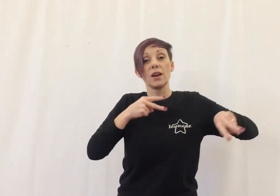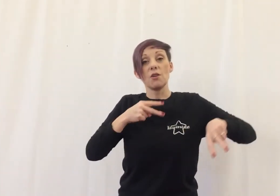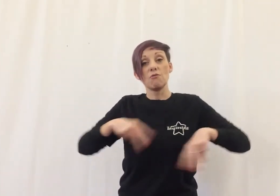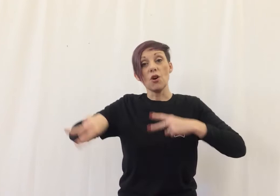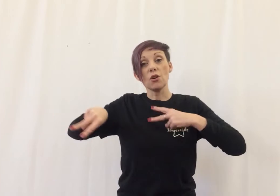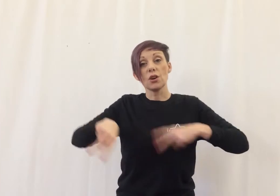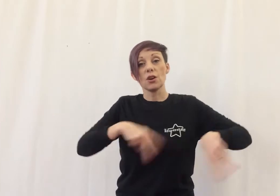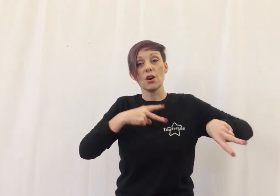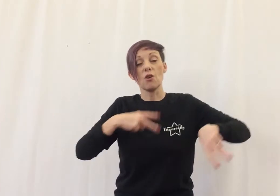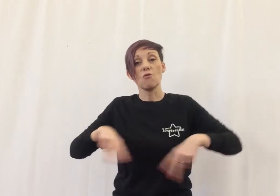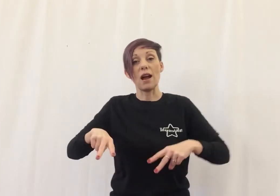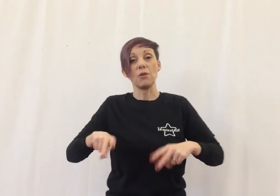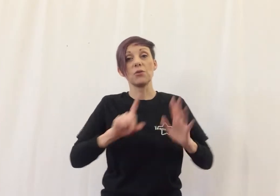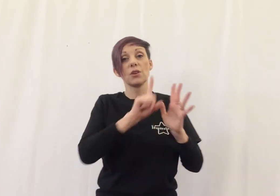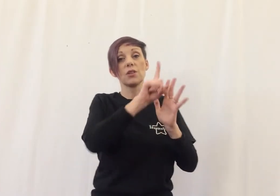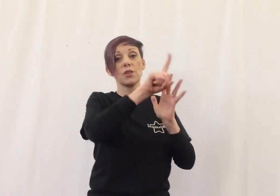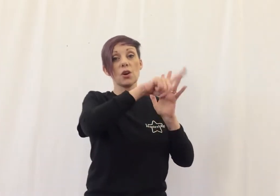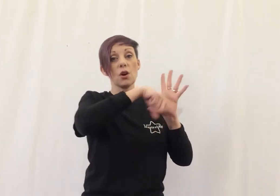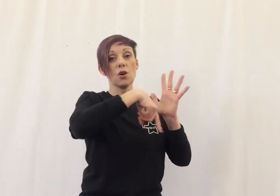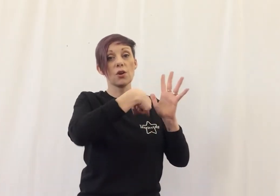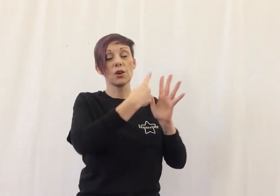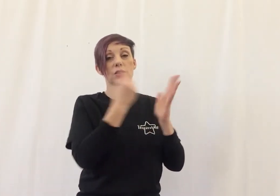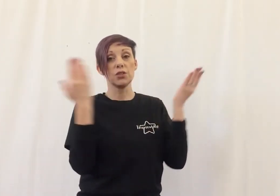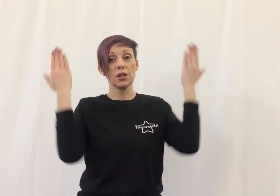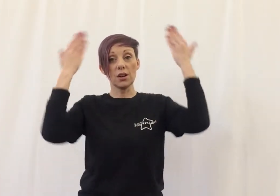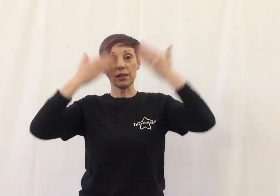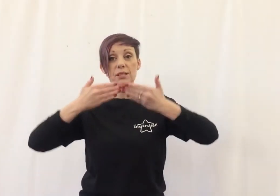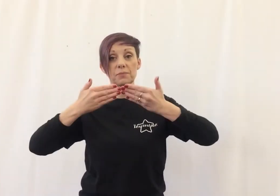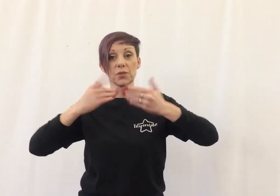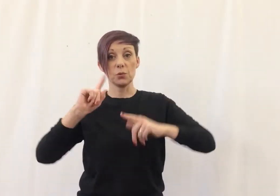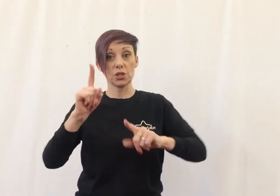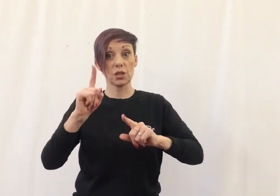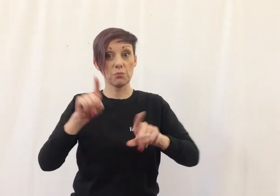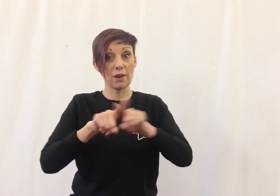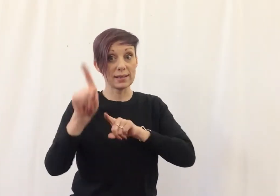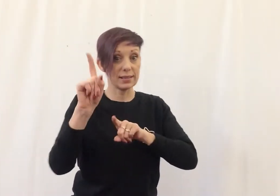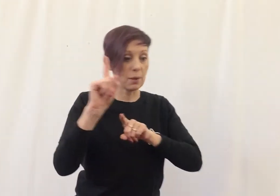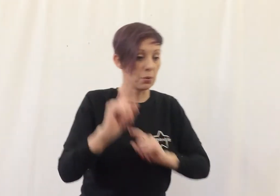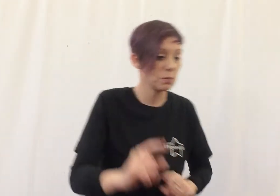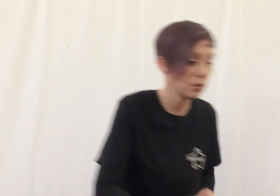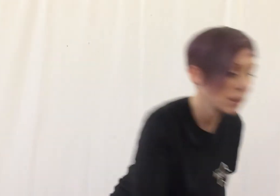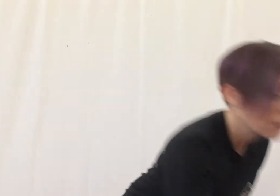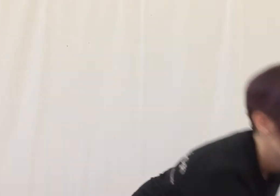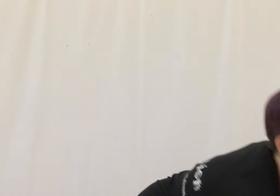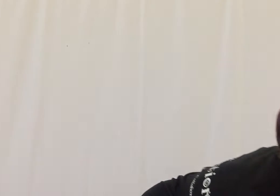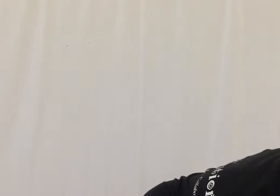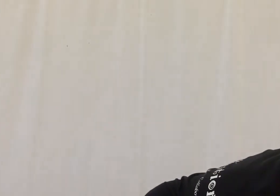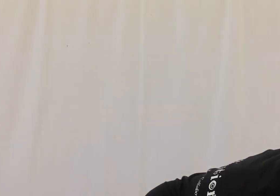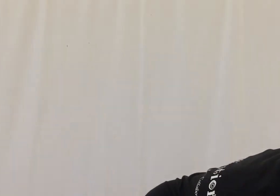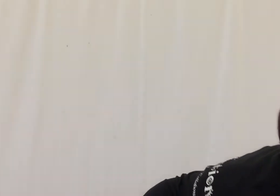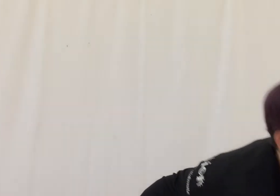to rock around the clock tonight. So we're just going to practice that bit with the music. Here we go.